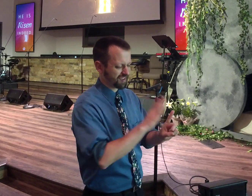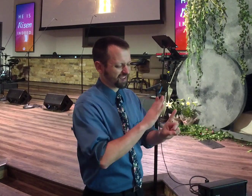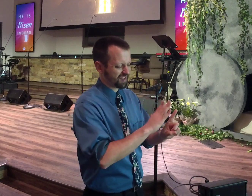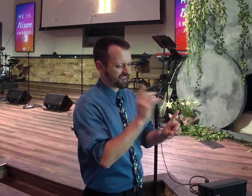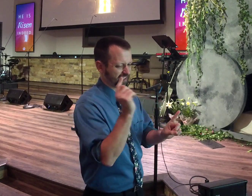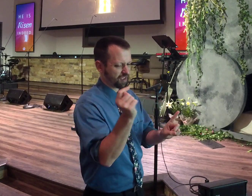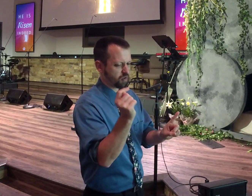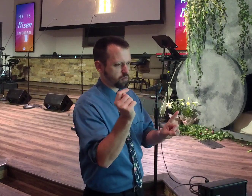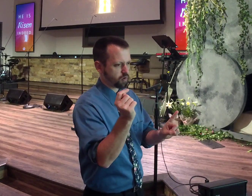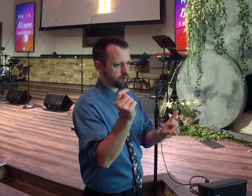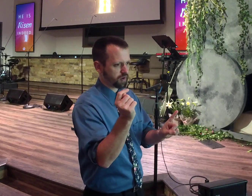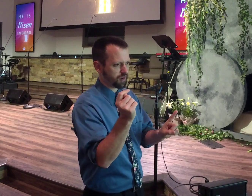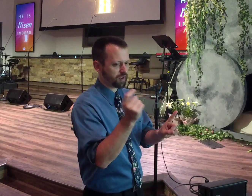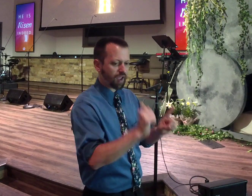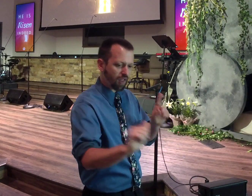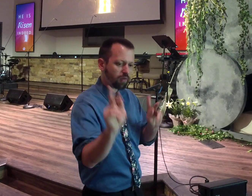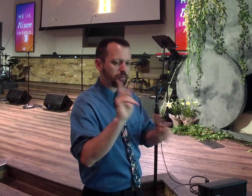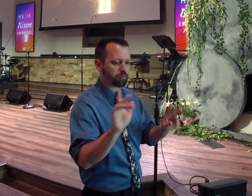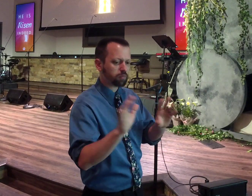as the testimony of others.